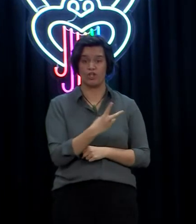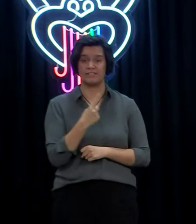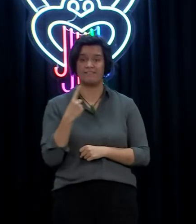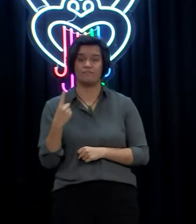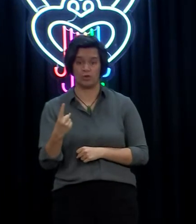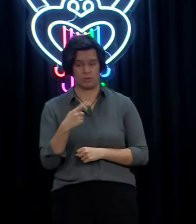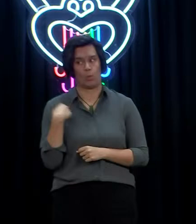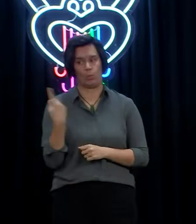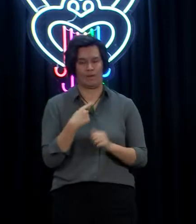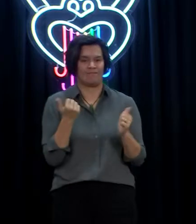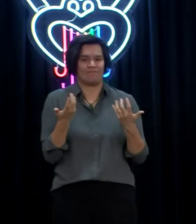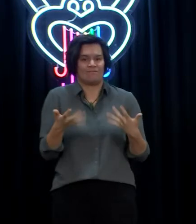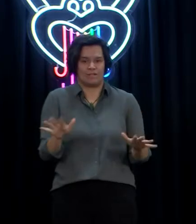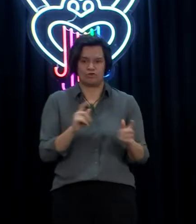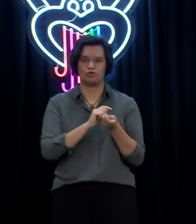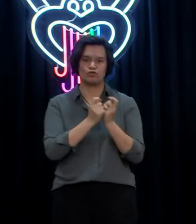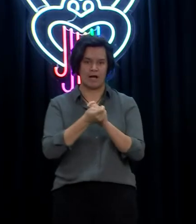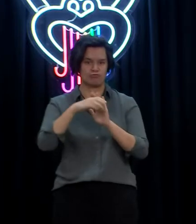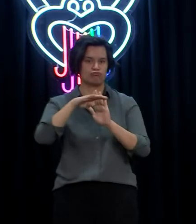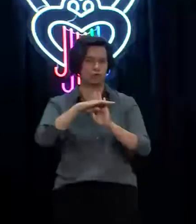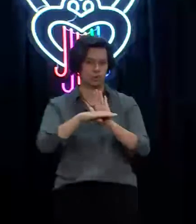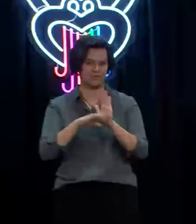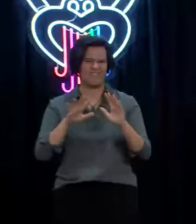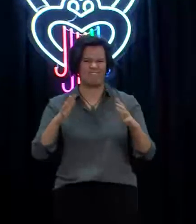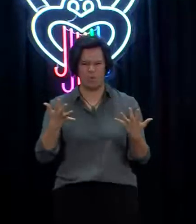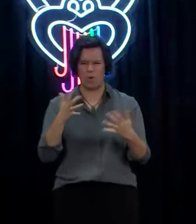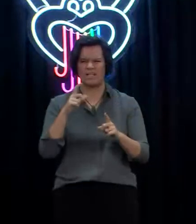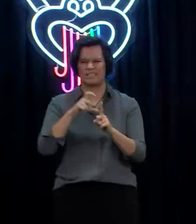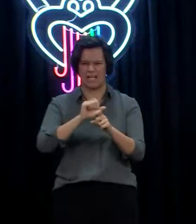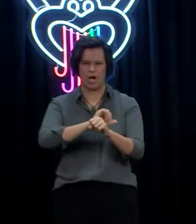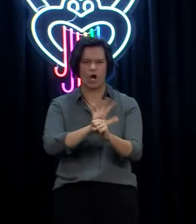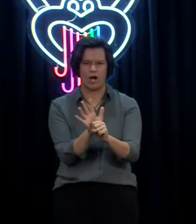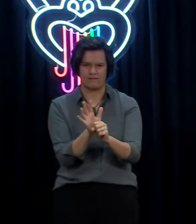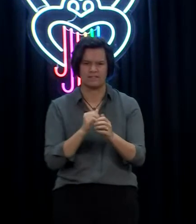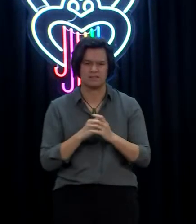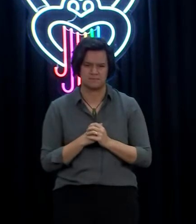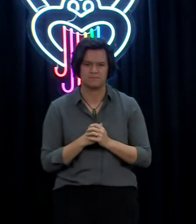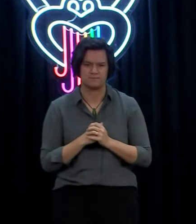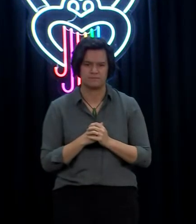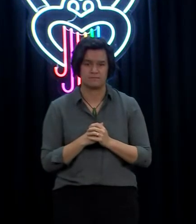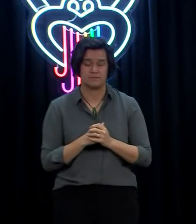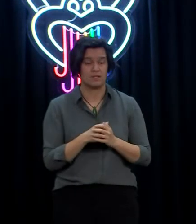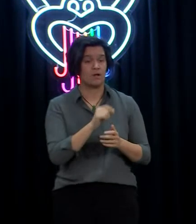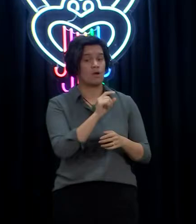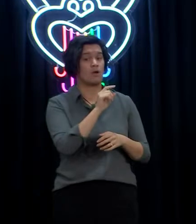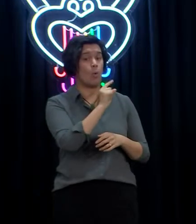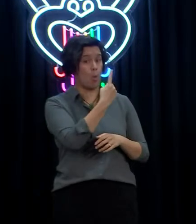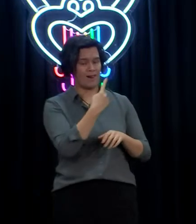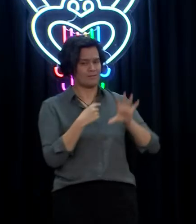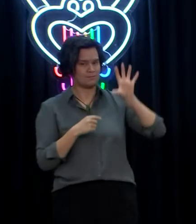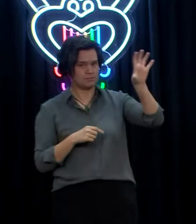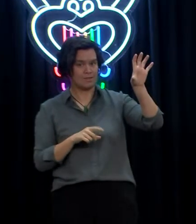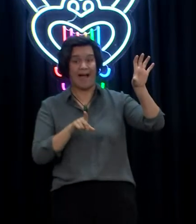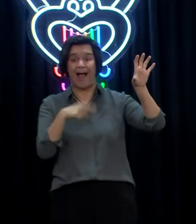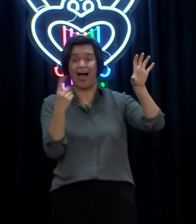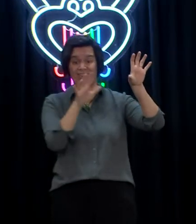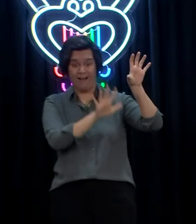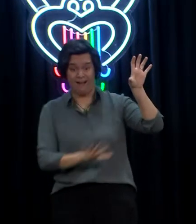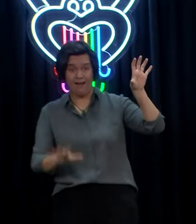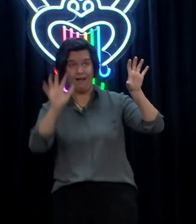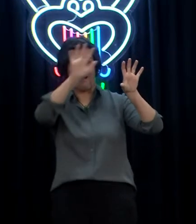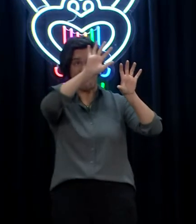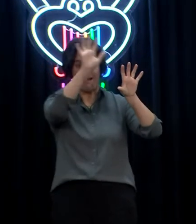guidance in the light of Delta for the length of stay for community cases to 14 days. And that is